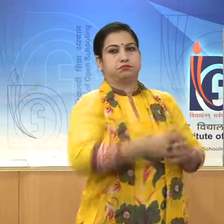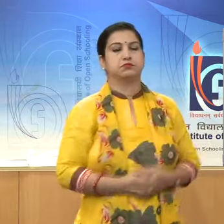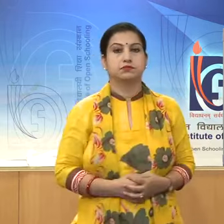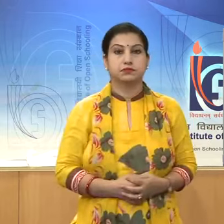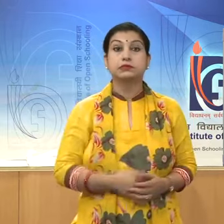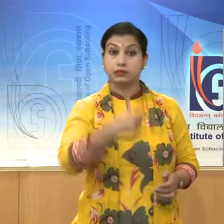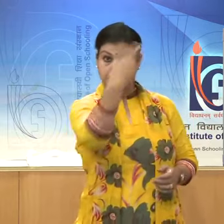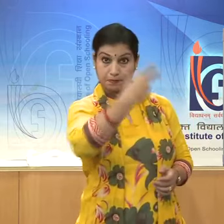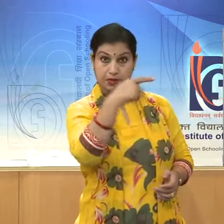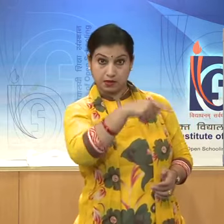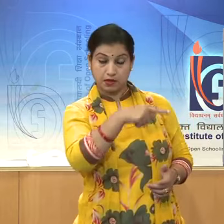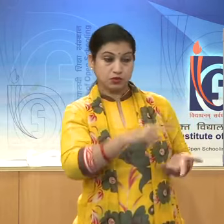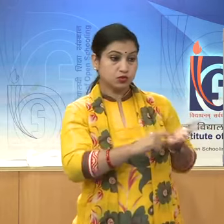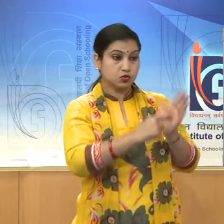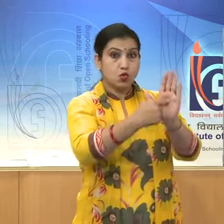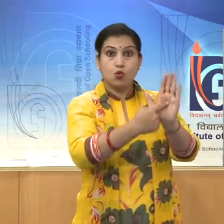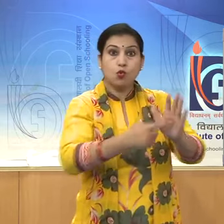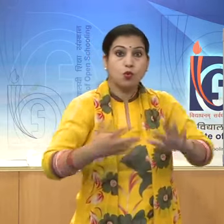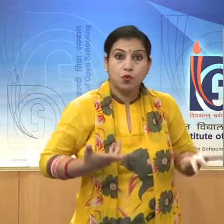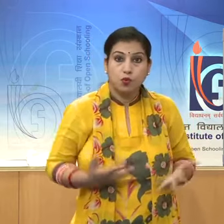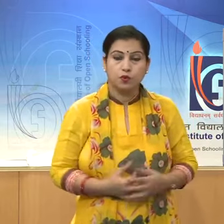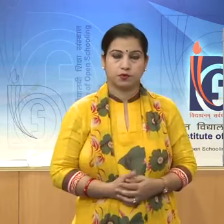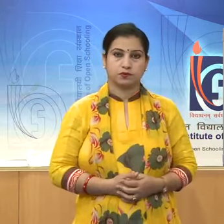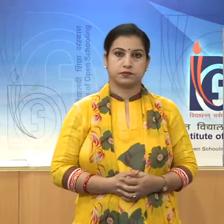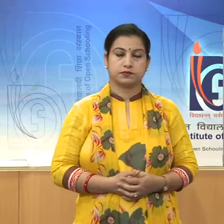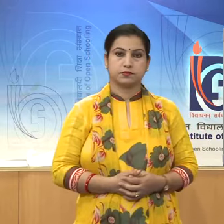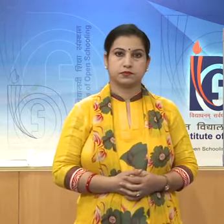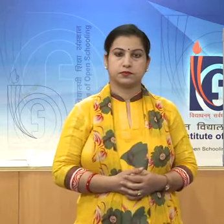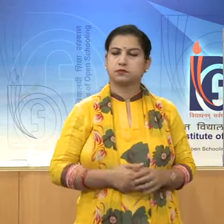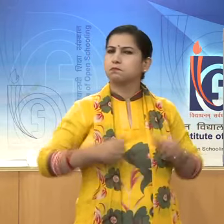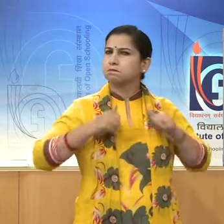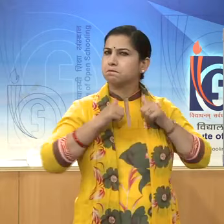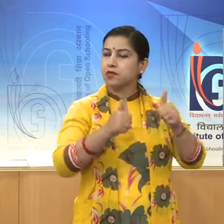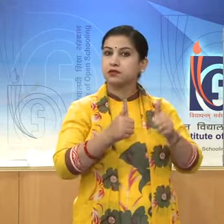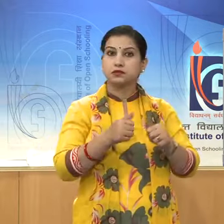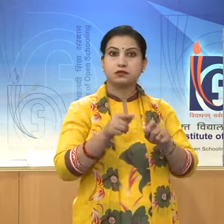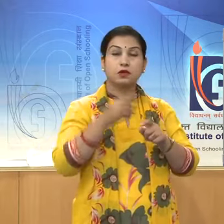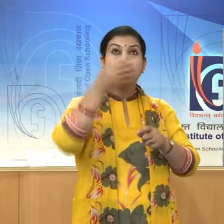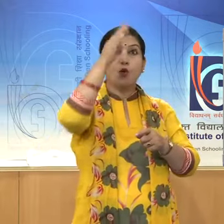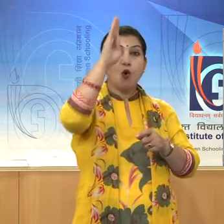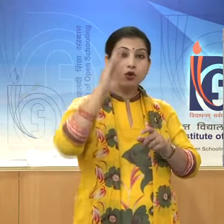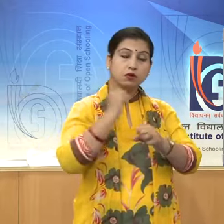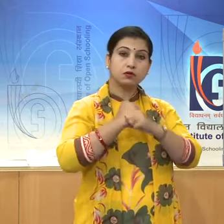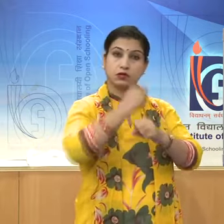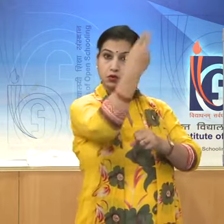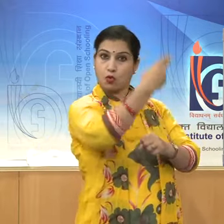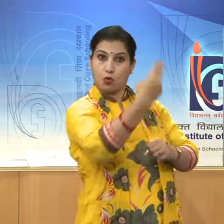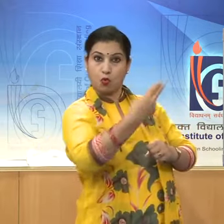The painting depicts the classical goddess Venus